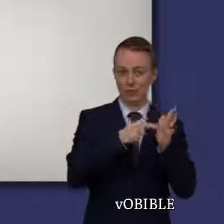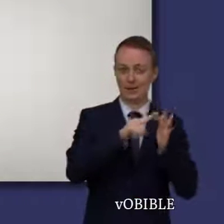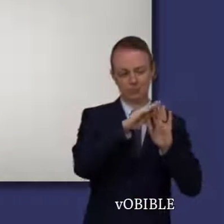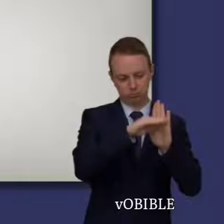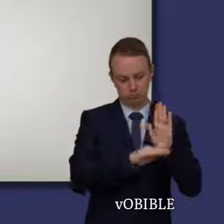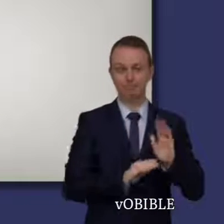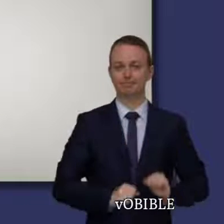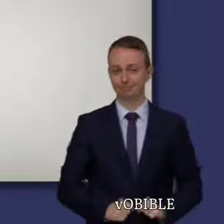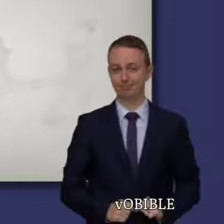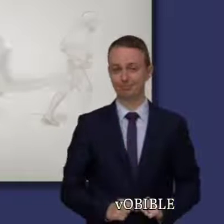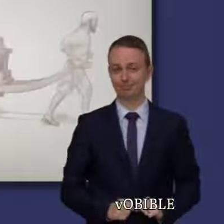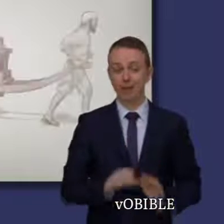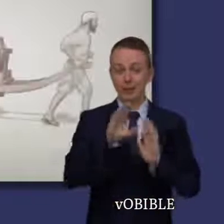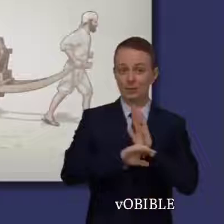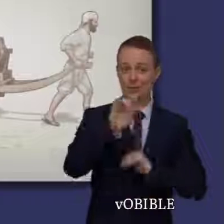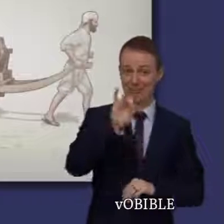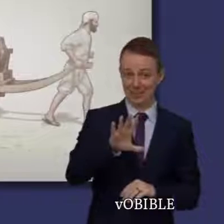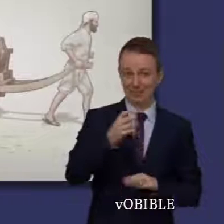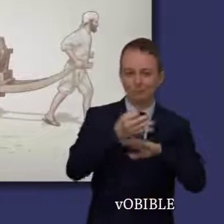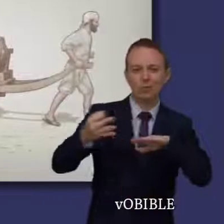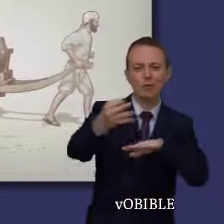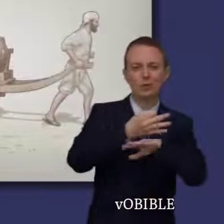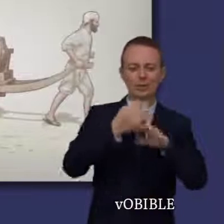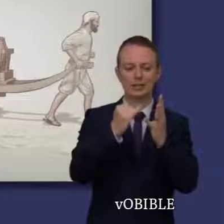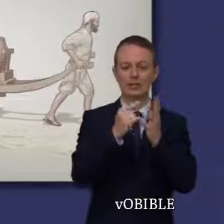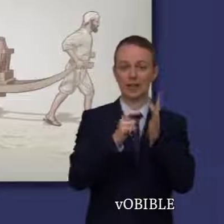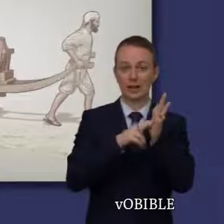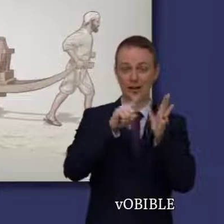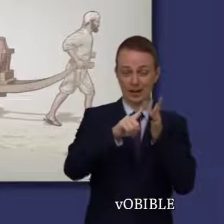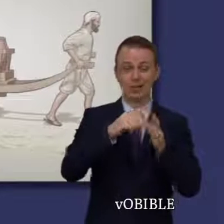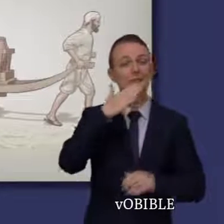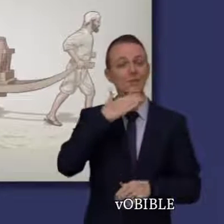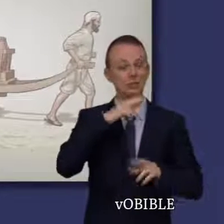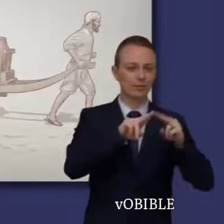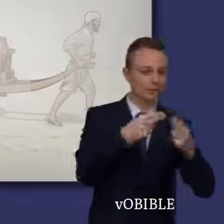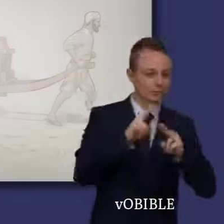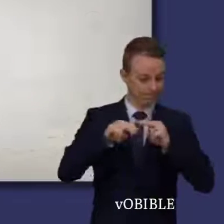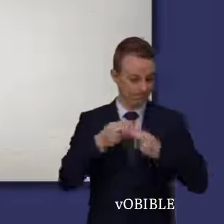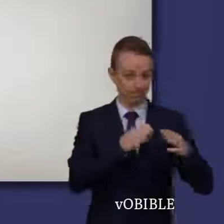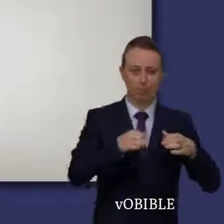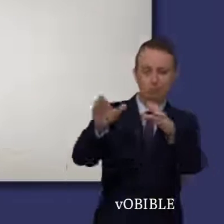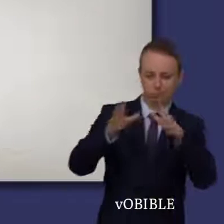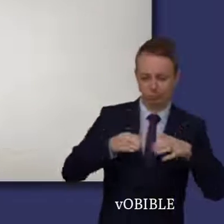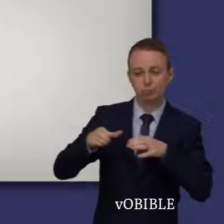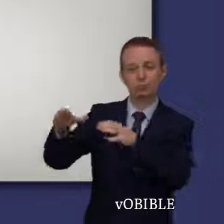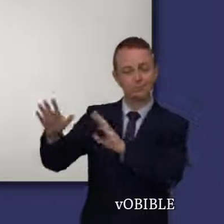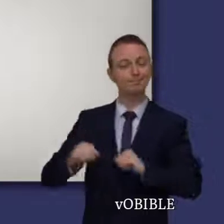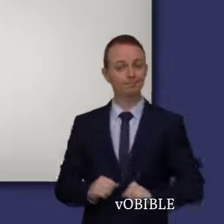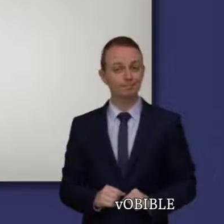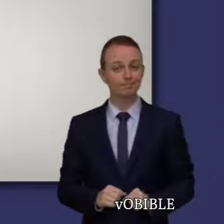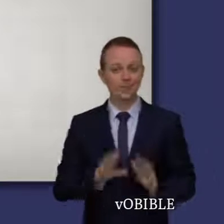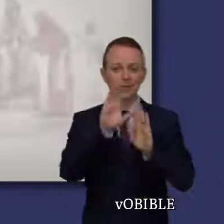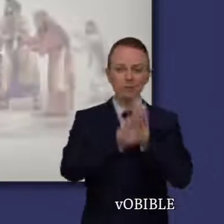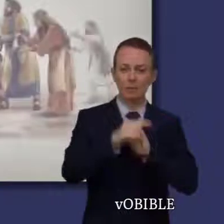In chapter 10, the Israelites pull away from the wilderness of Sinai by their tribal divisions. In